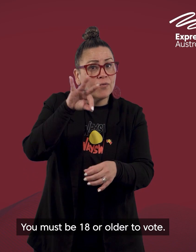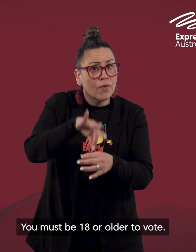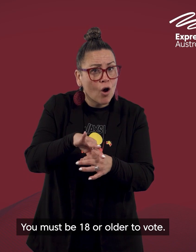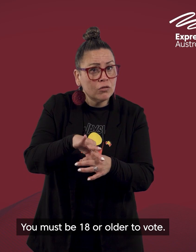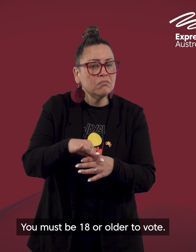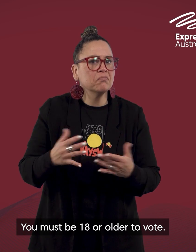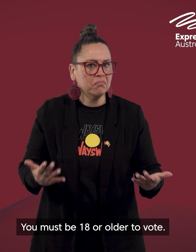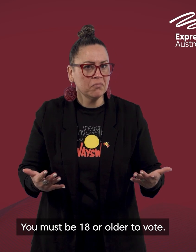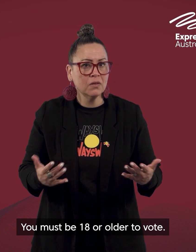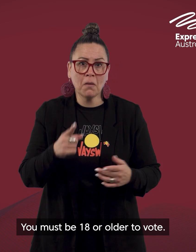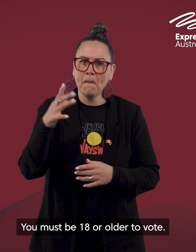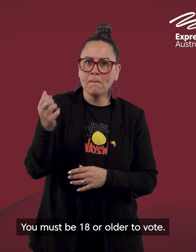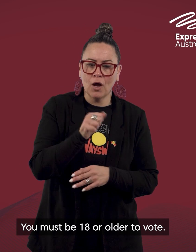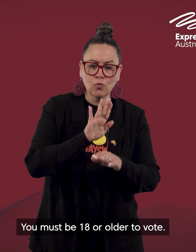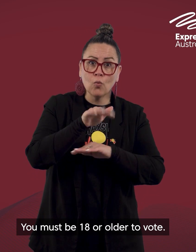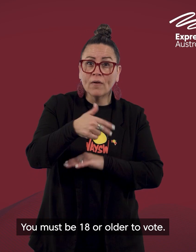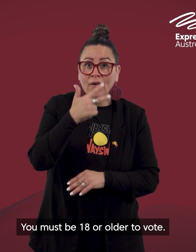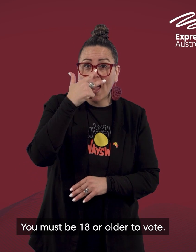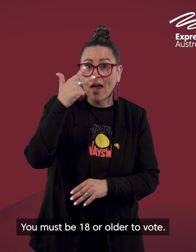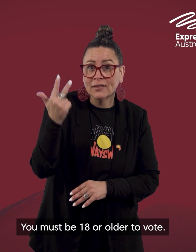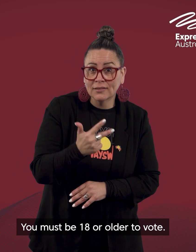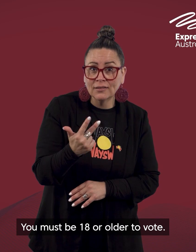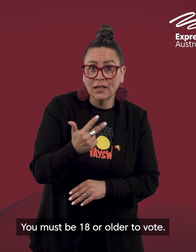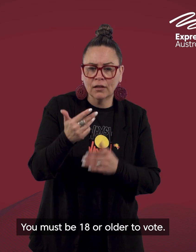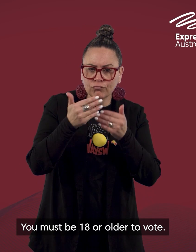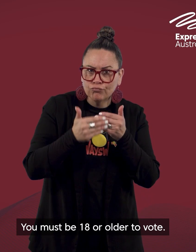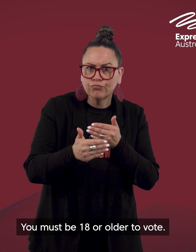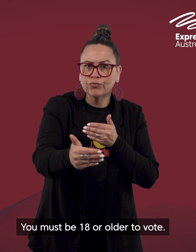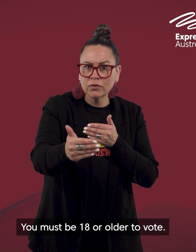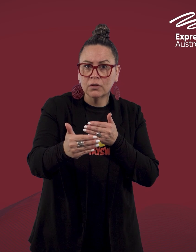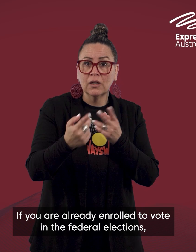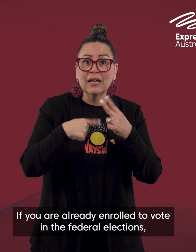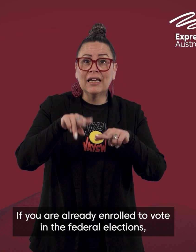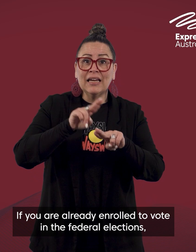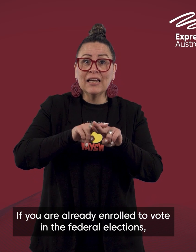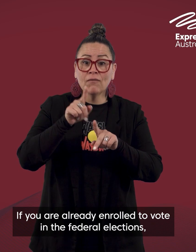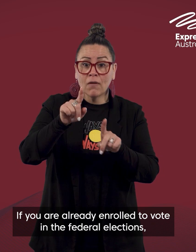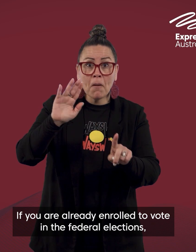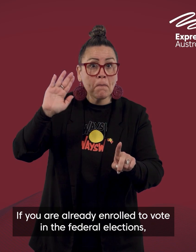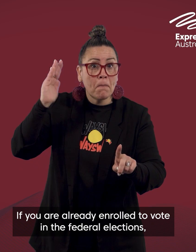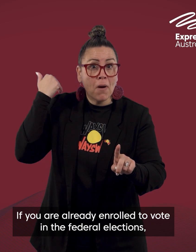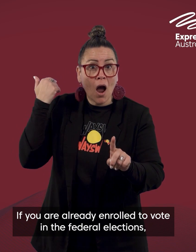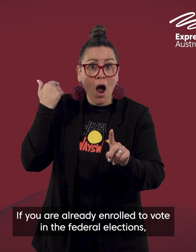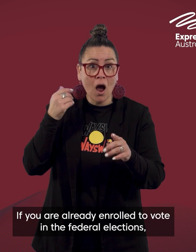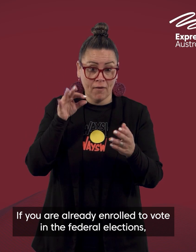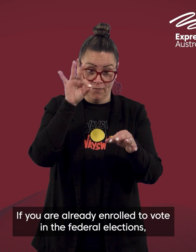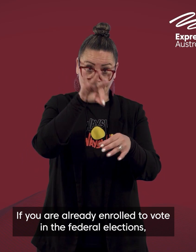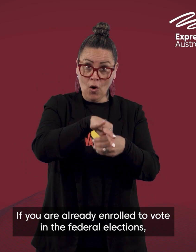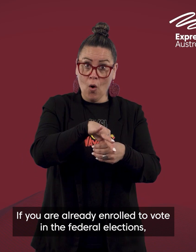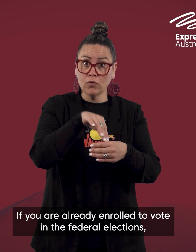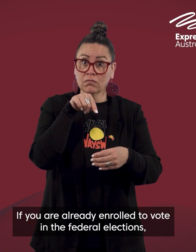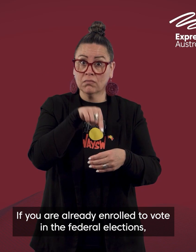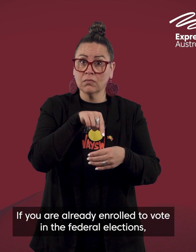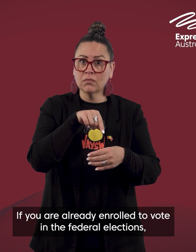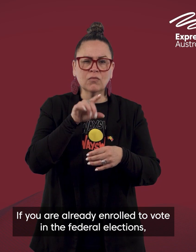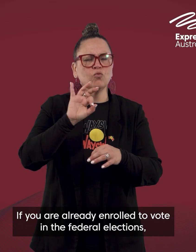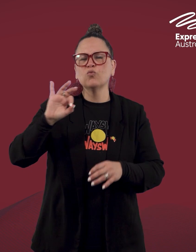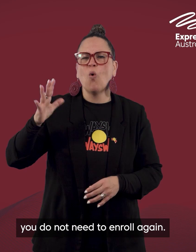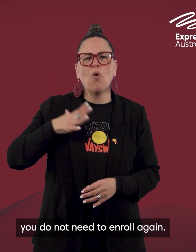You must be 18 or older to vote. If you are already enrolled to vote in the federal elections, you do